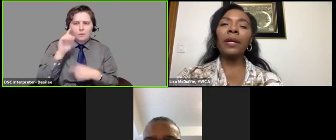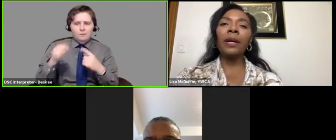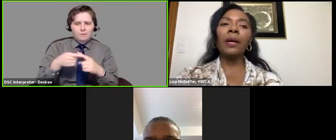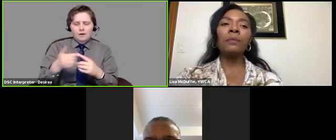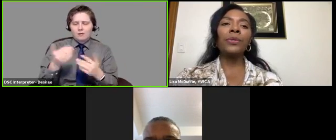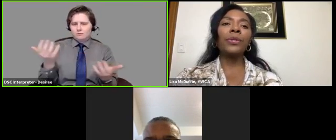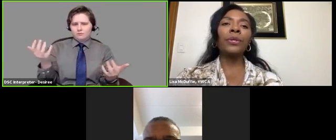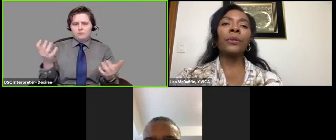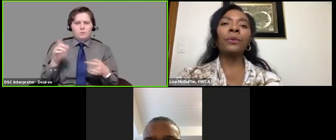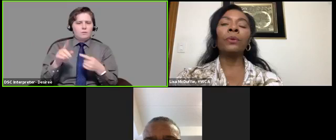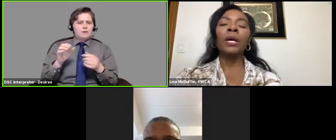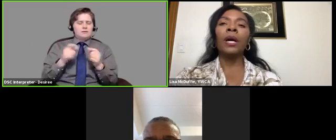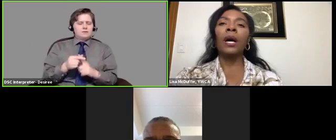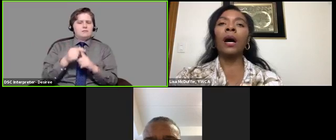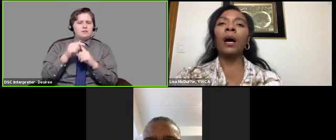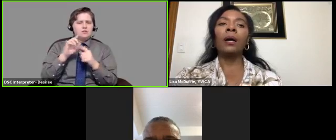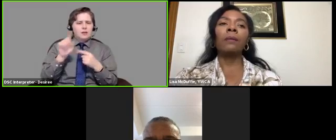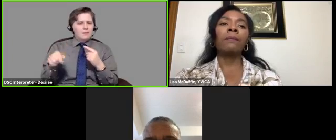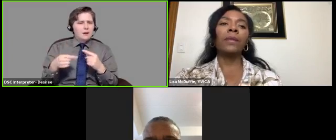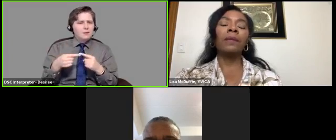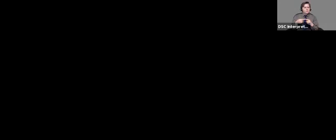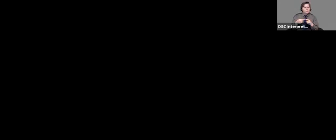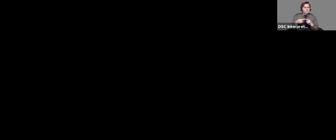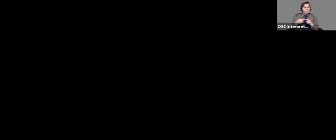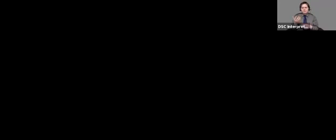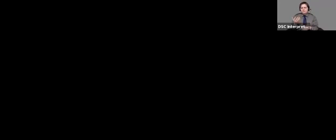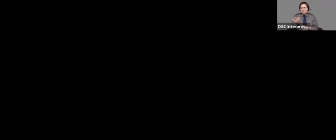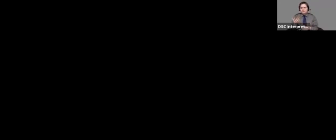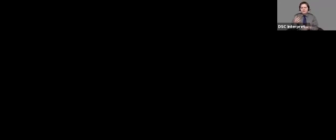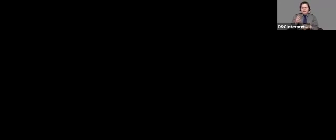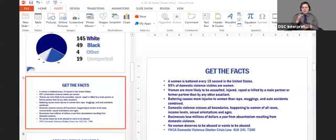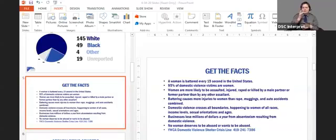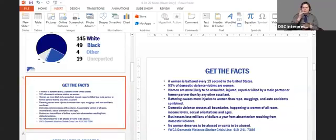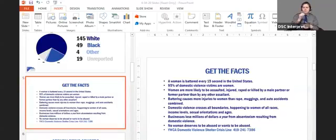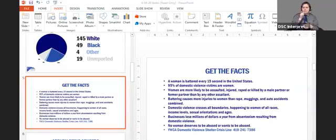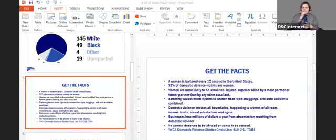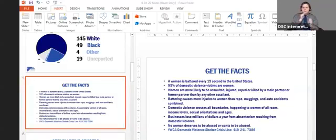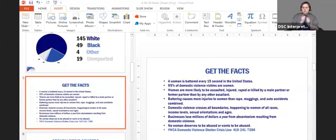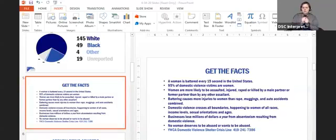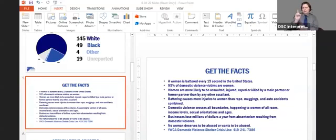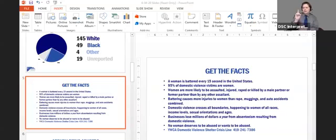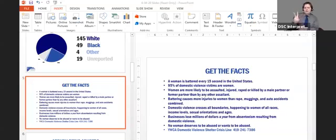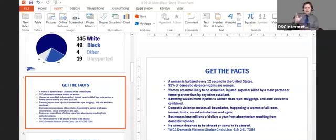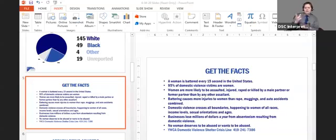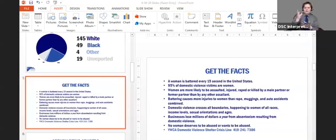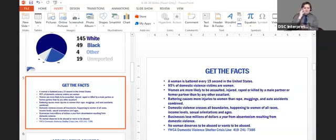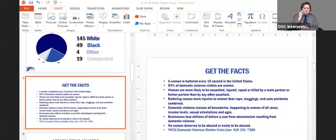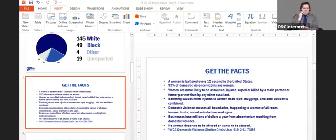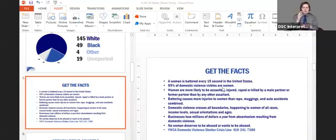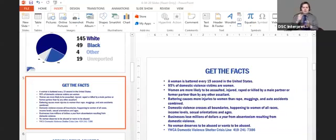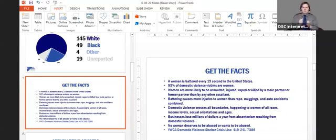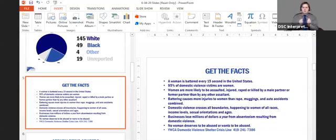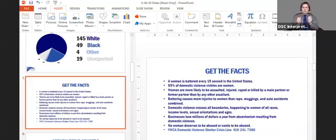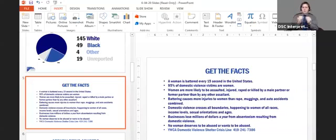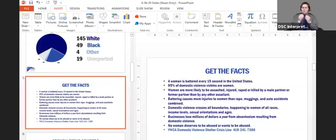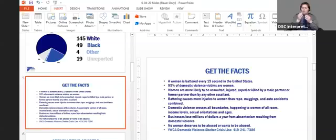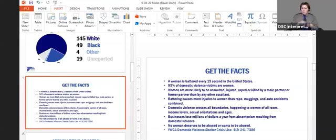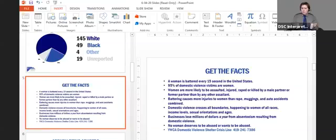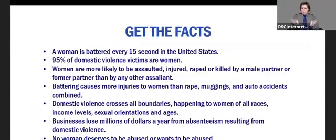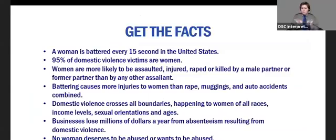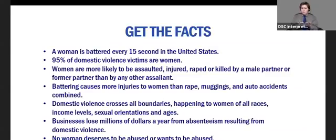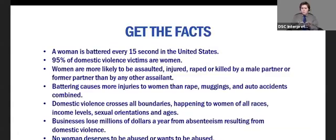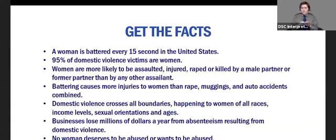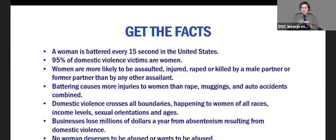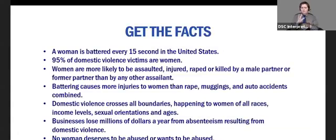when it comes to even dealing with domestic violence, even more importantly,